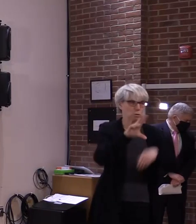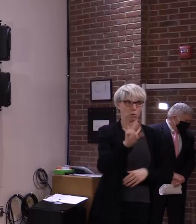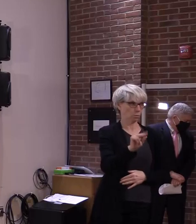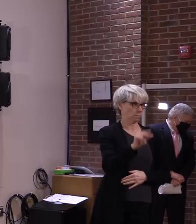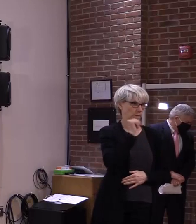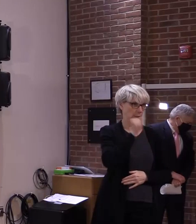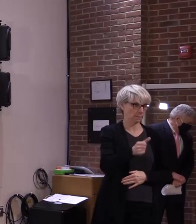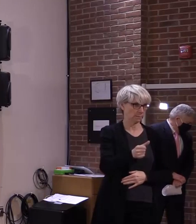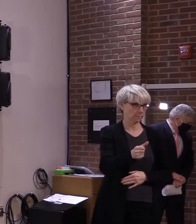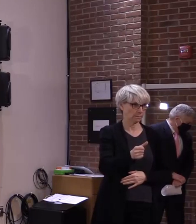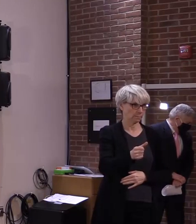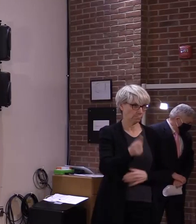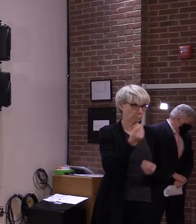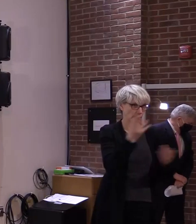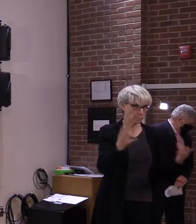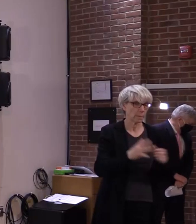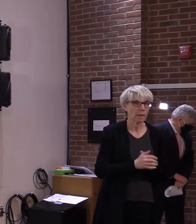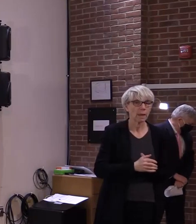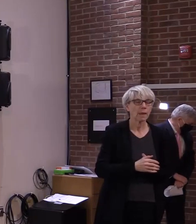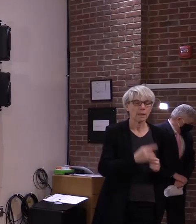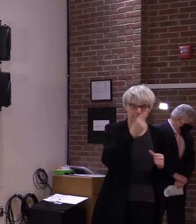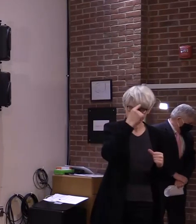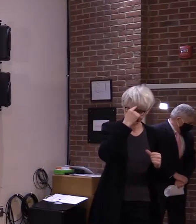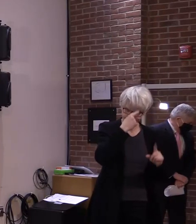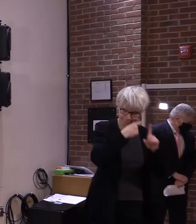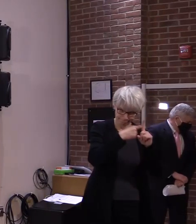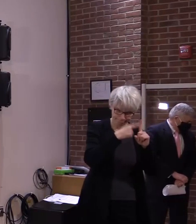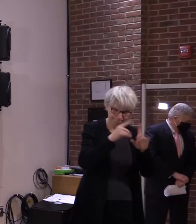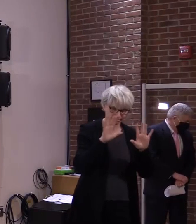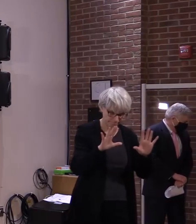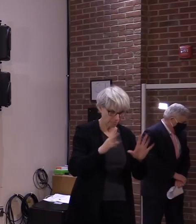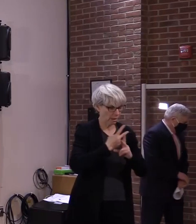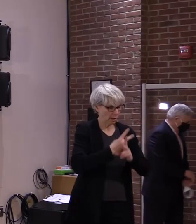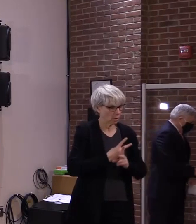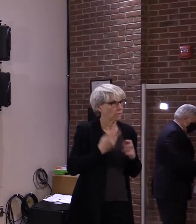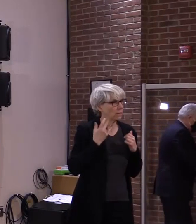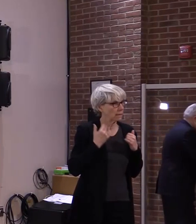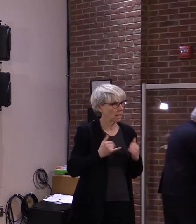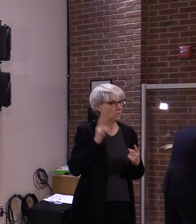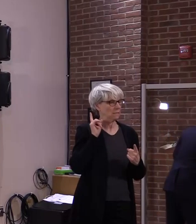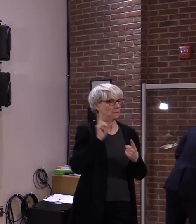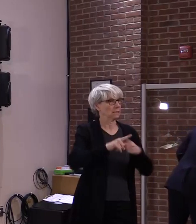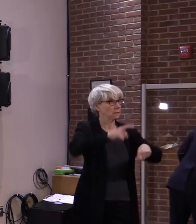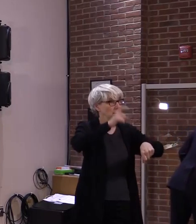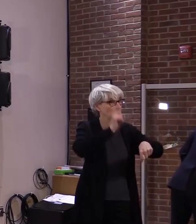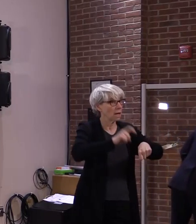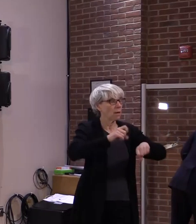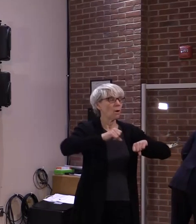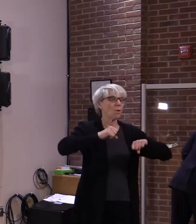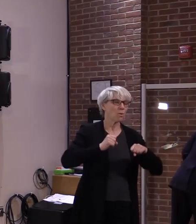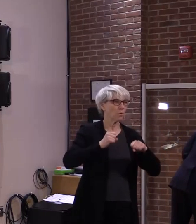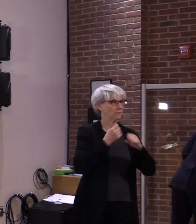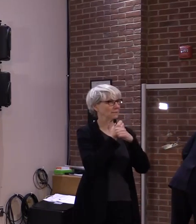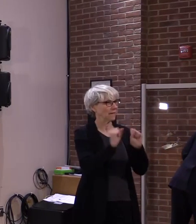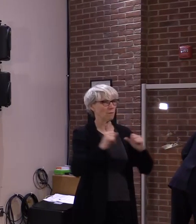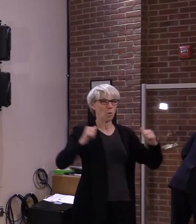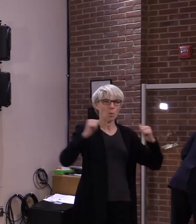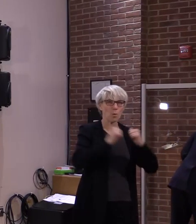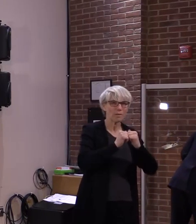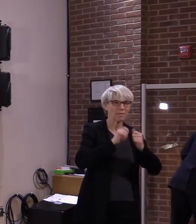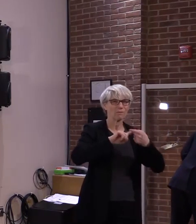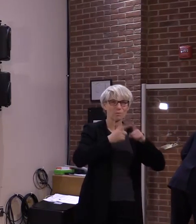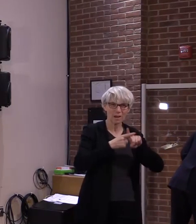for the future alive, that time when it really will be safer to do all the things we want to do again. So wear those masks, keep